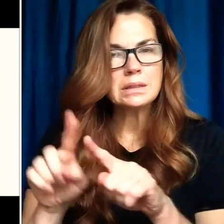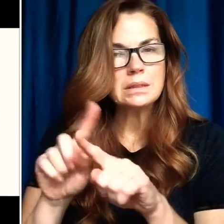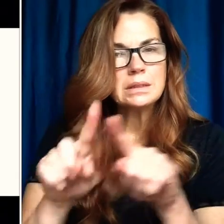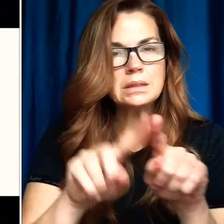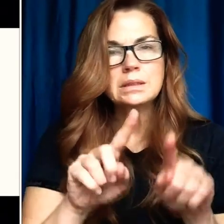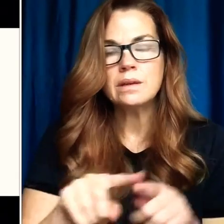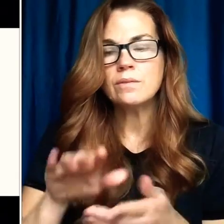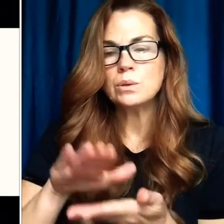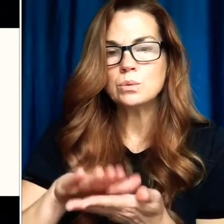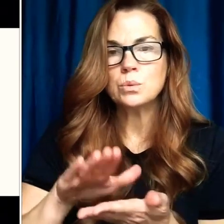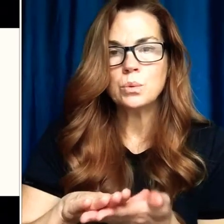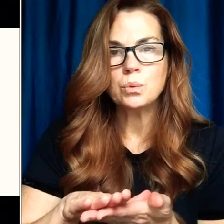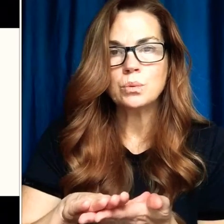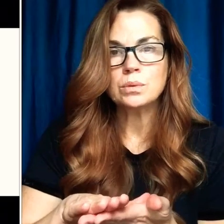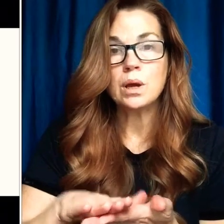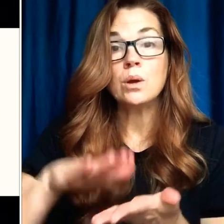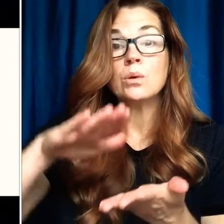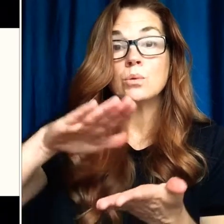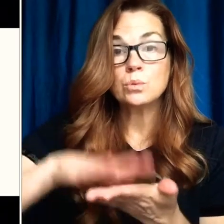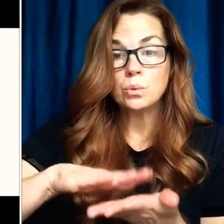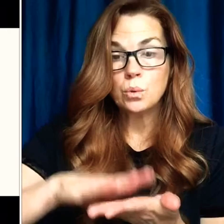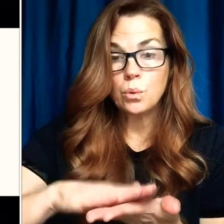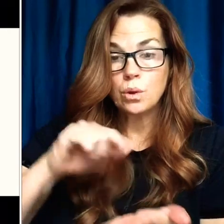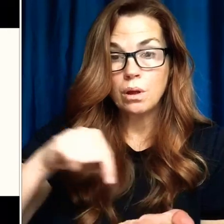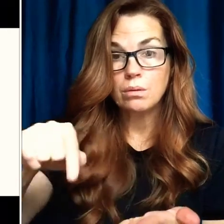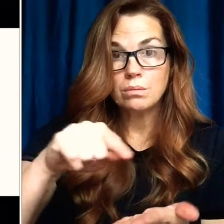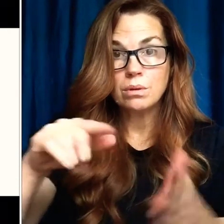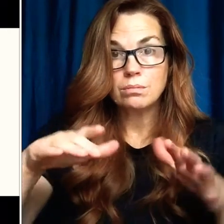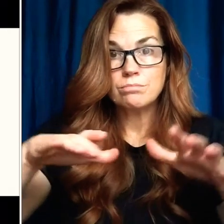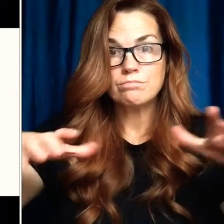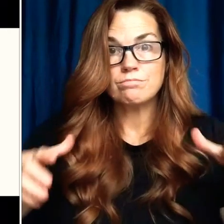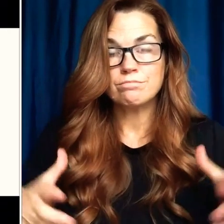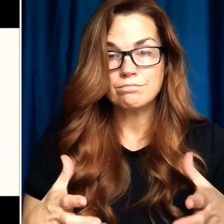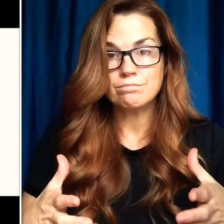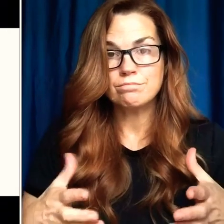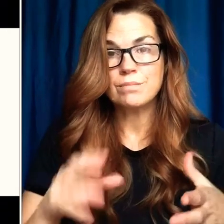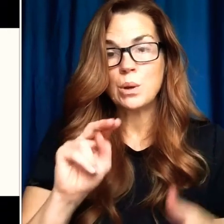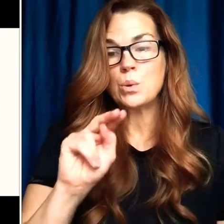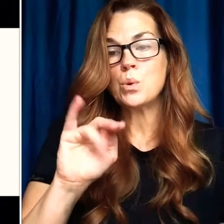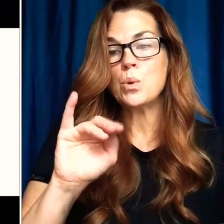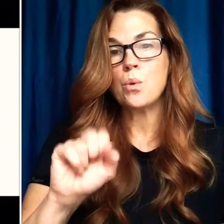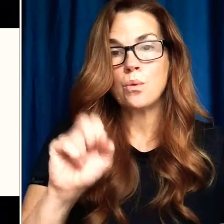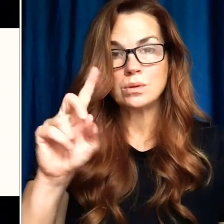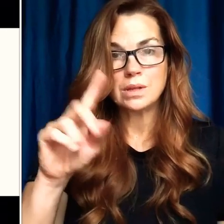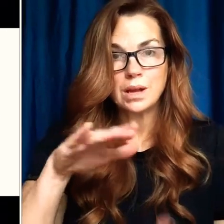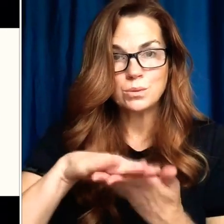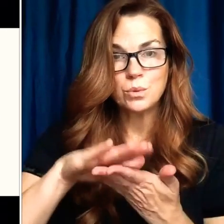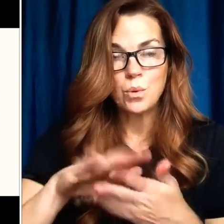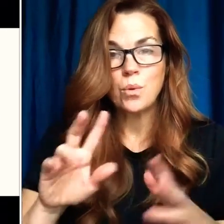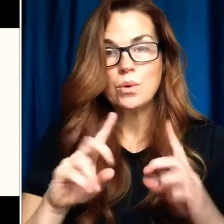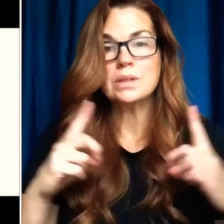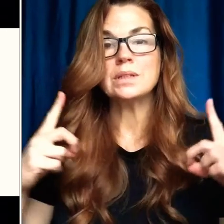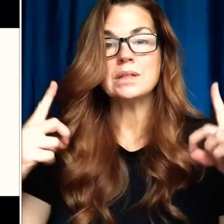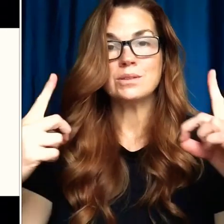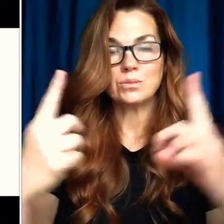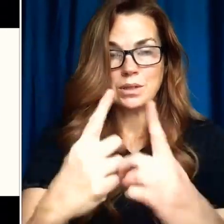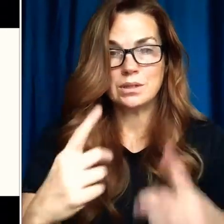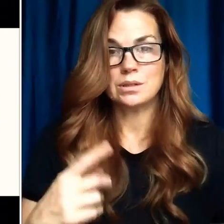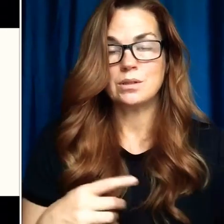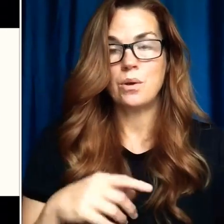School District. So Northside School District includes all of those middle schools, as well as Stevenson,